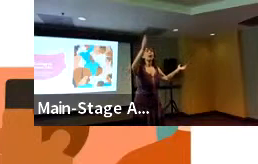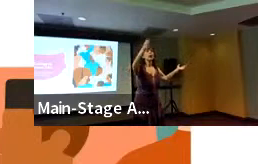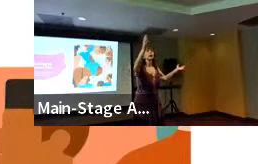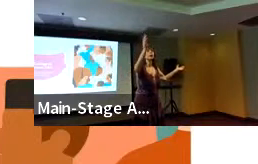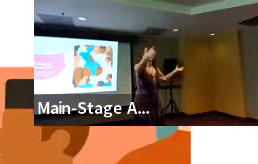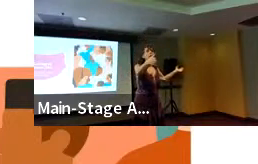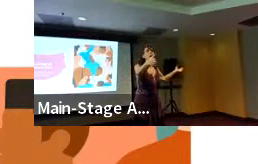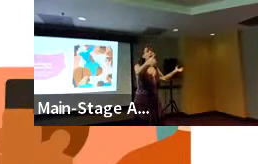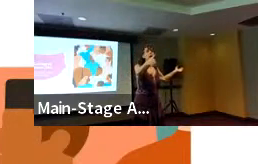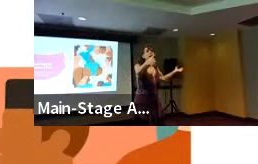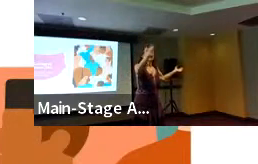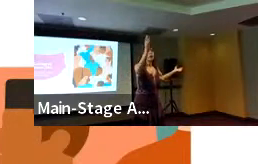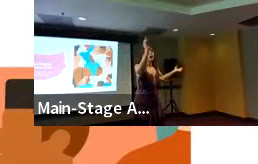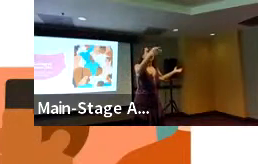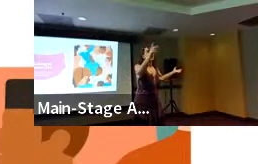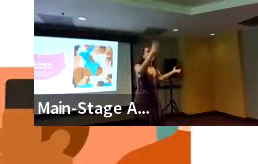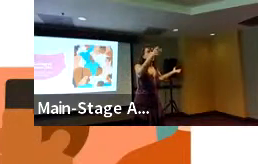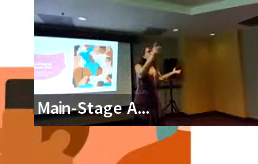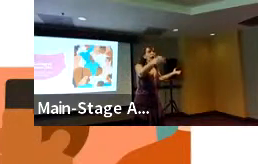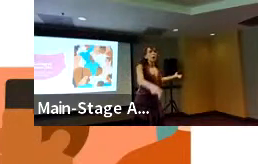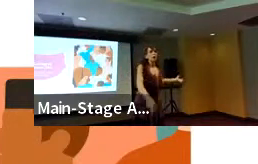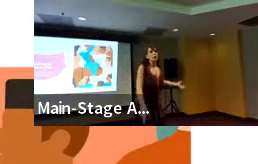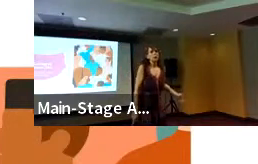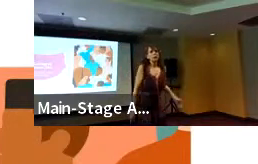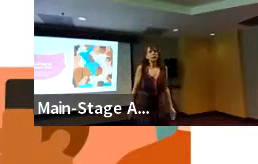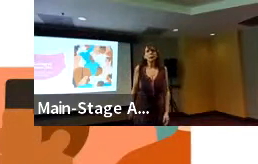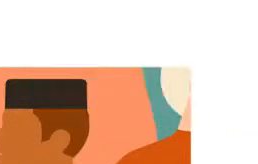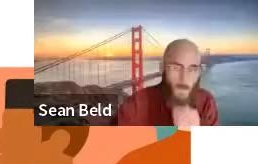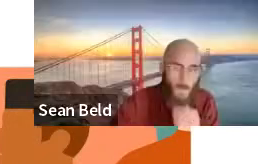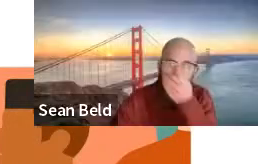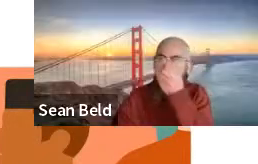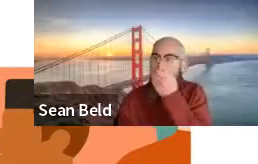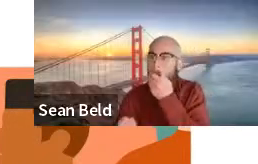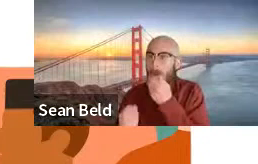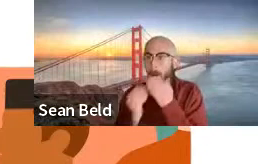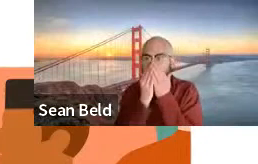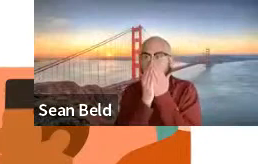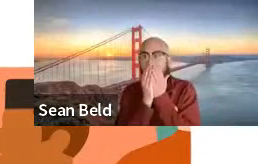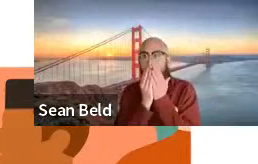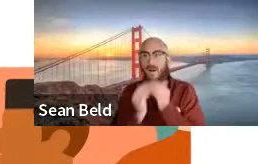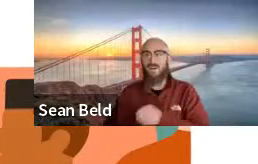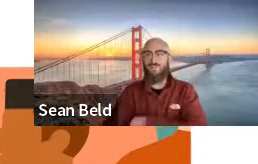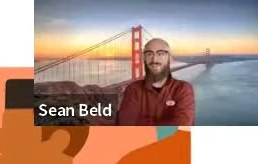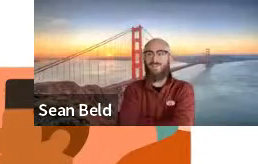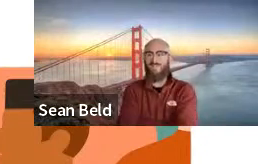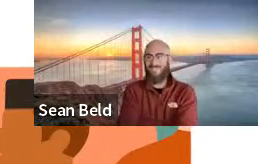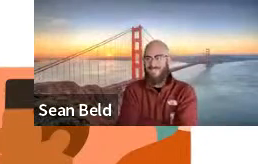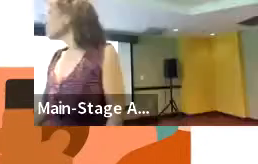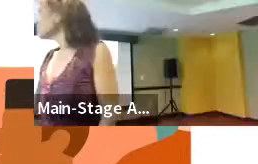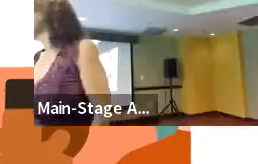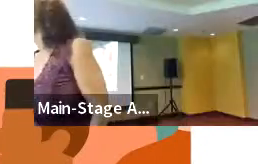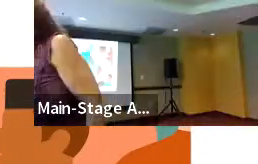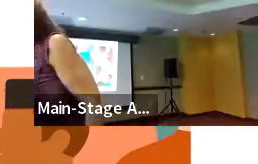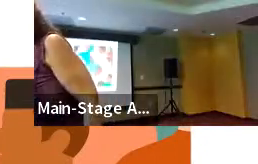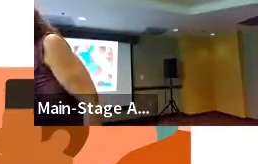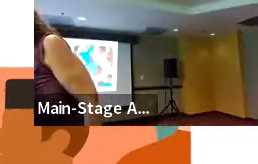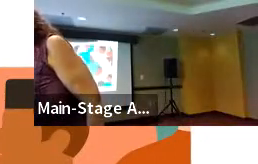Depending upon where you start, 30 years old. Happy birthday.